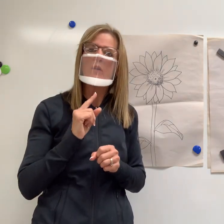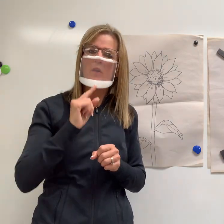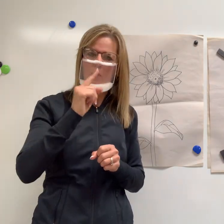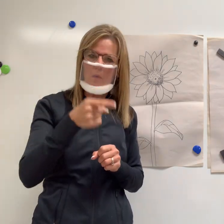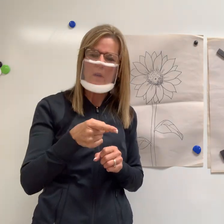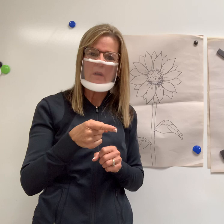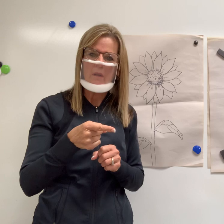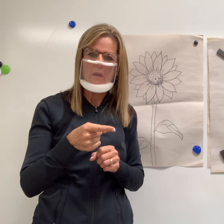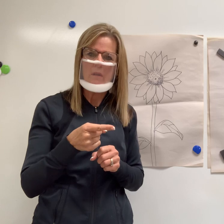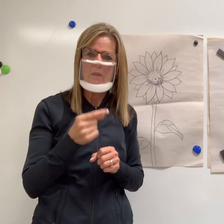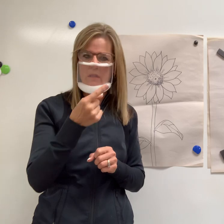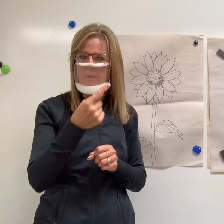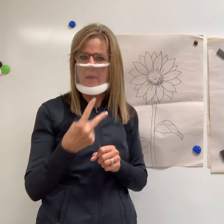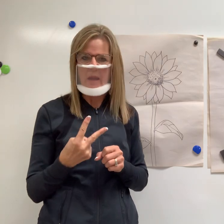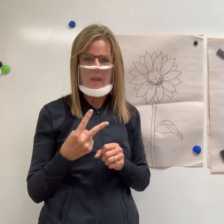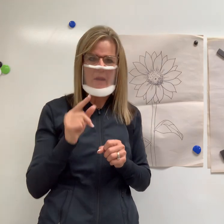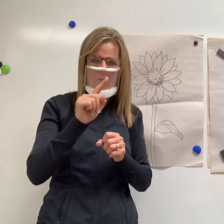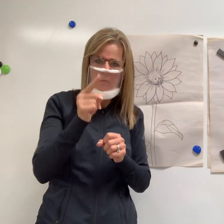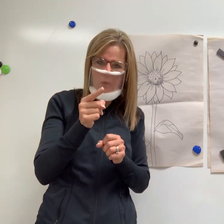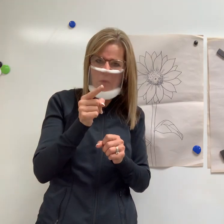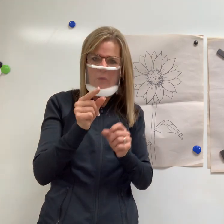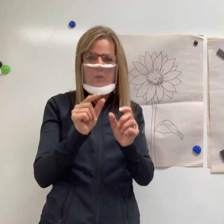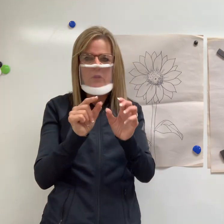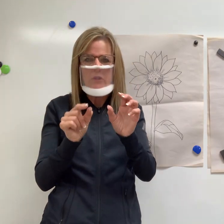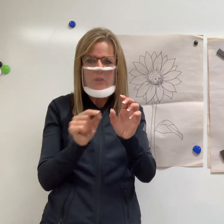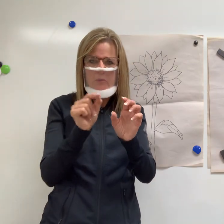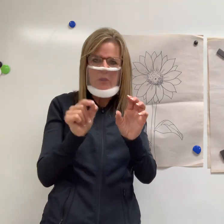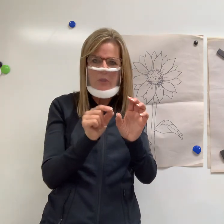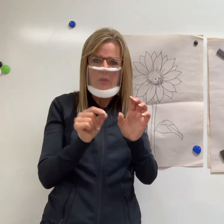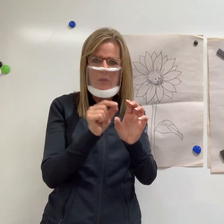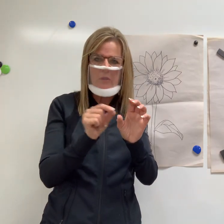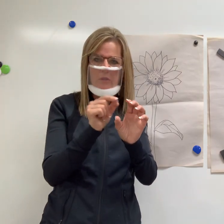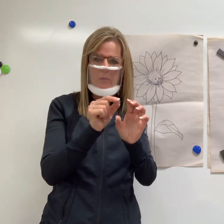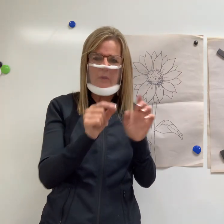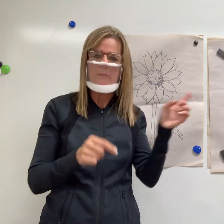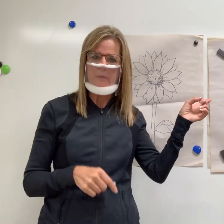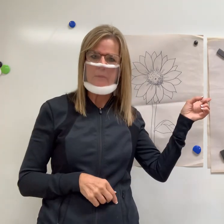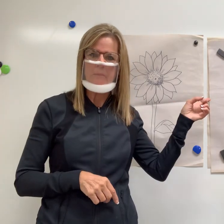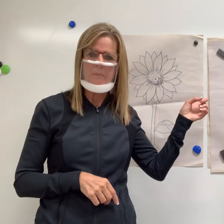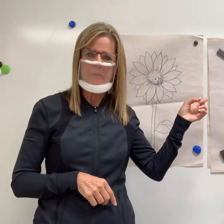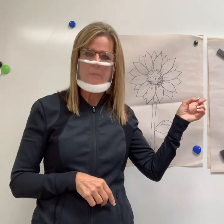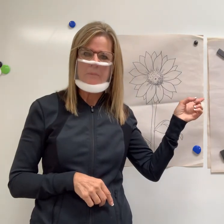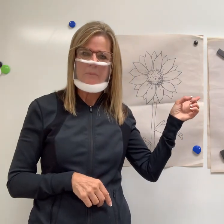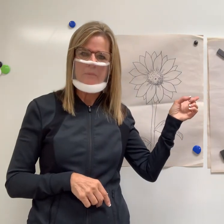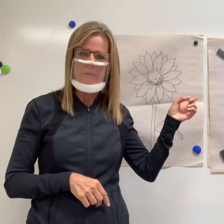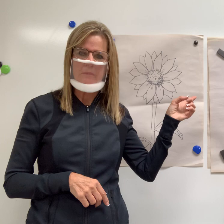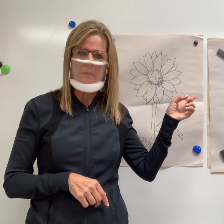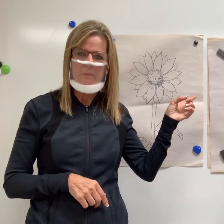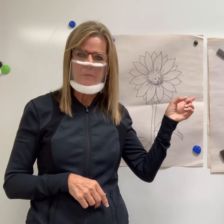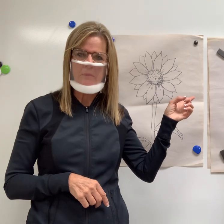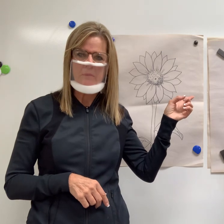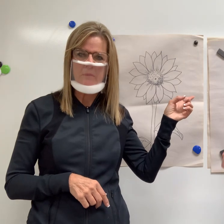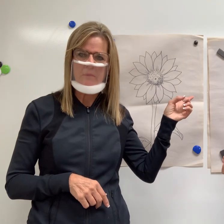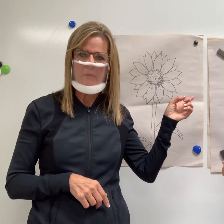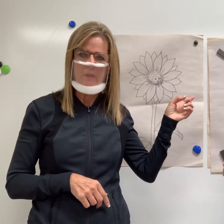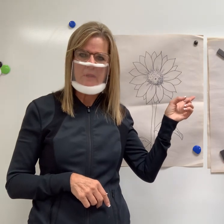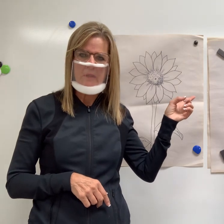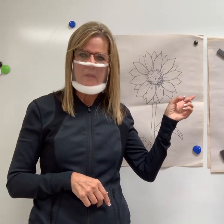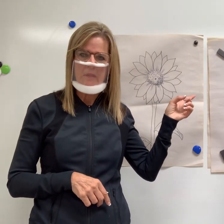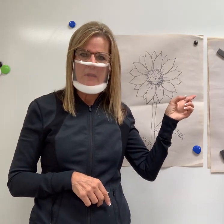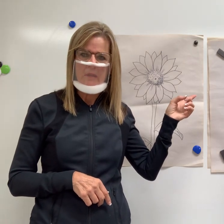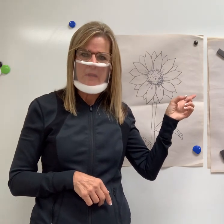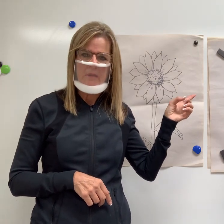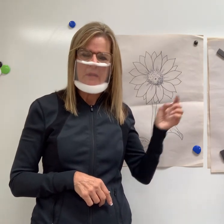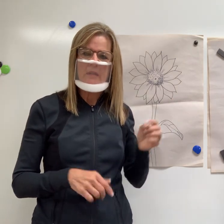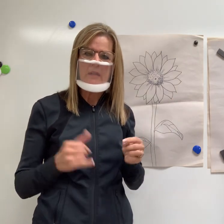sort of half circles, some curve lines, just some circles and bumps here and there And here's where it kind of is handy,